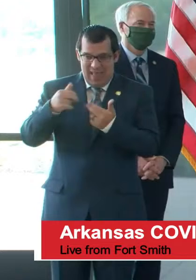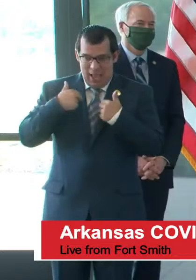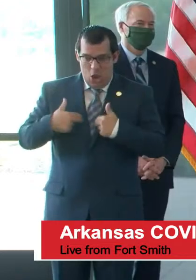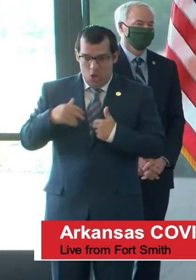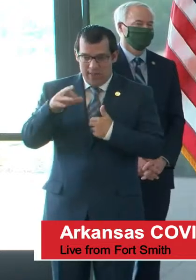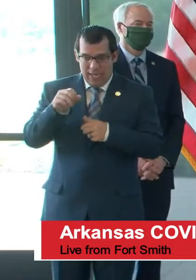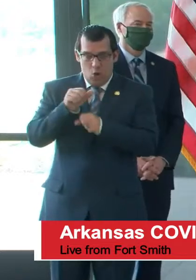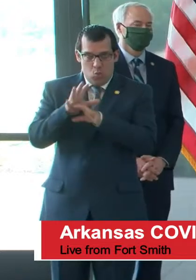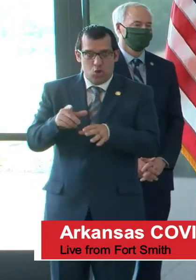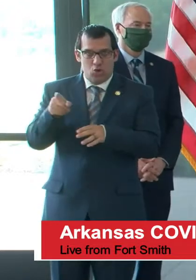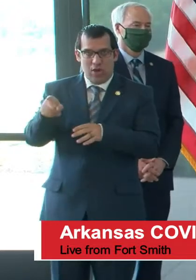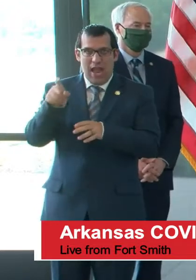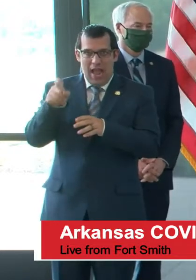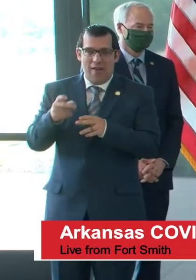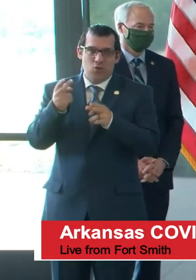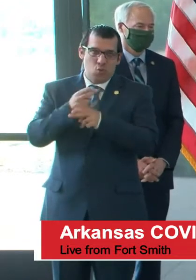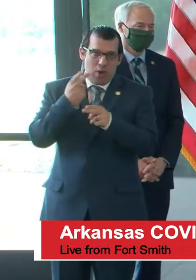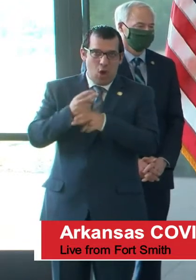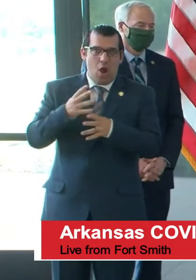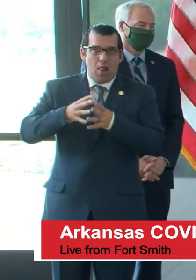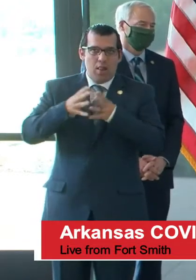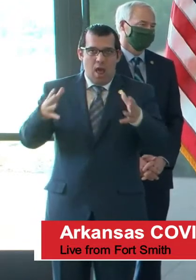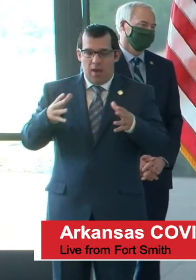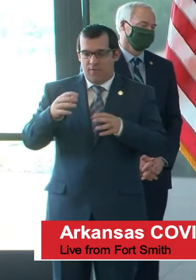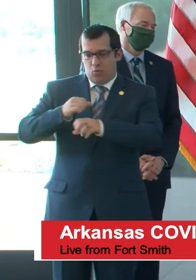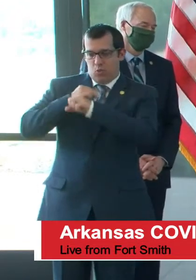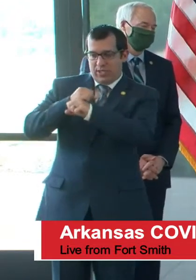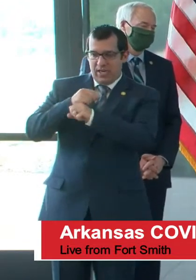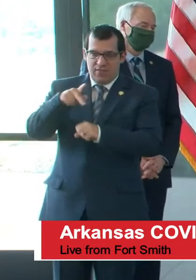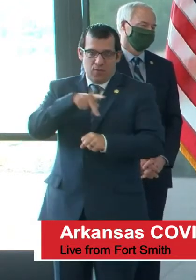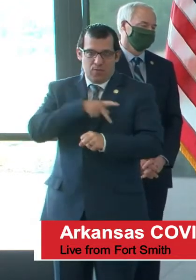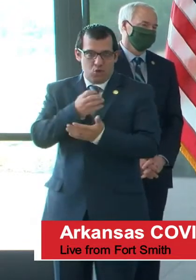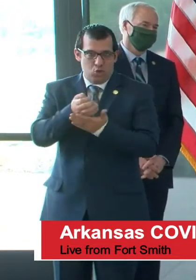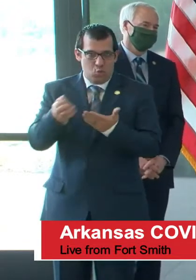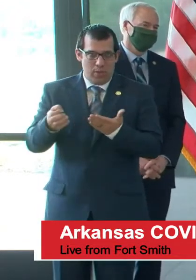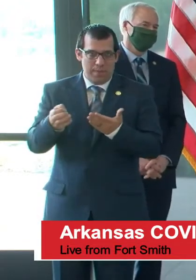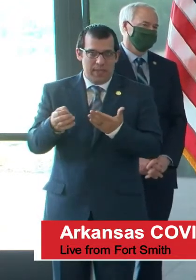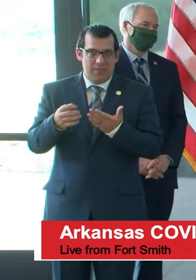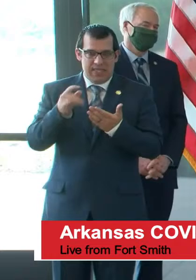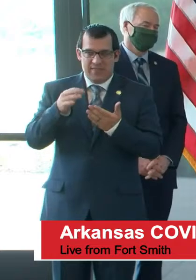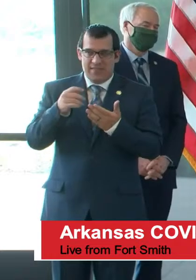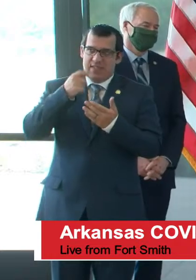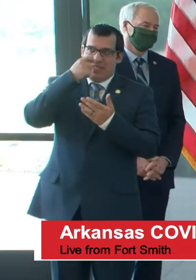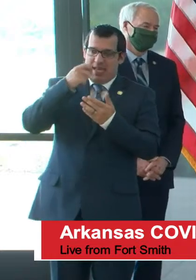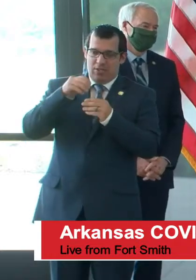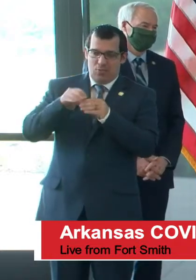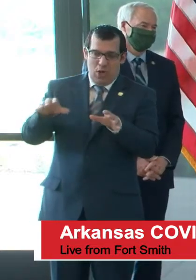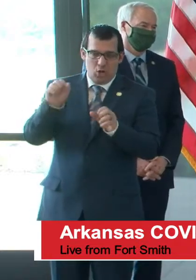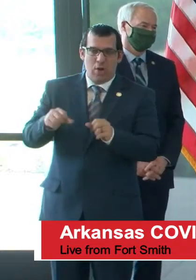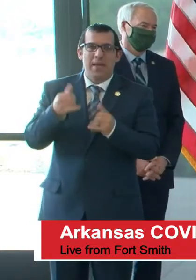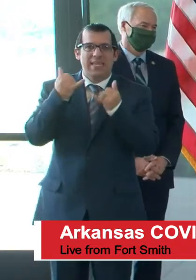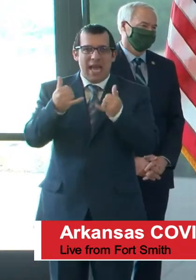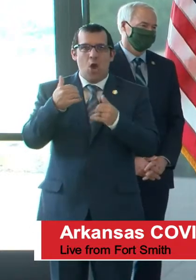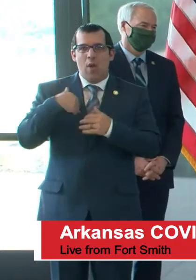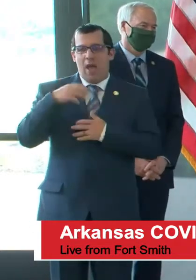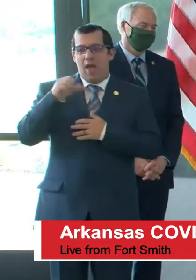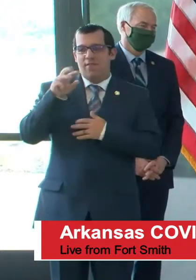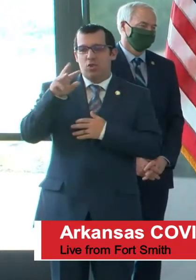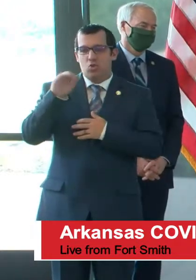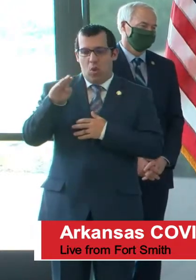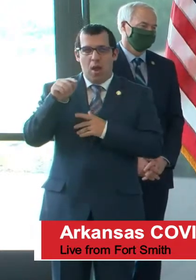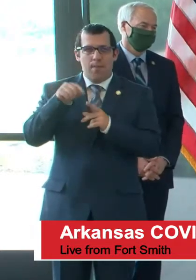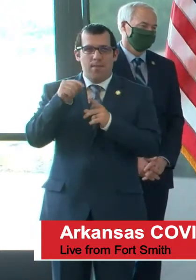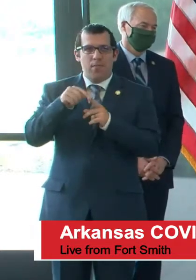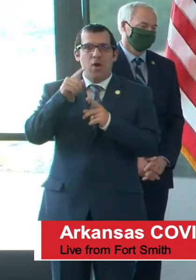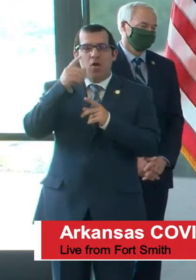worker collecting the swab, has to wear a lot of protective personal equipment. But now they have these swabs that are